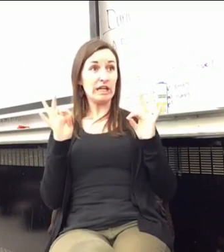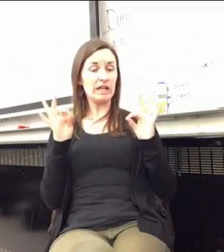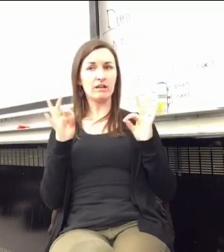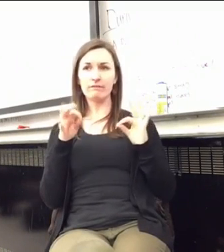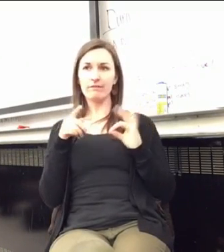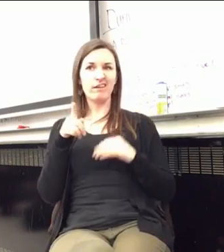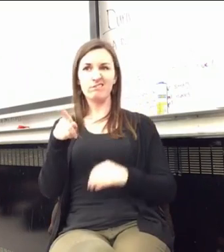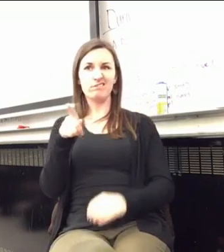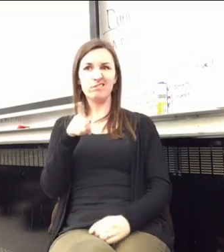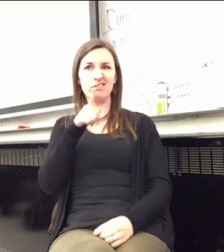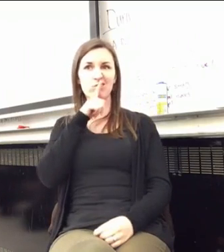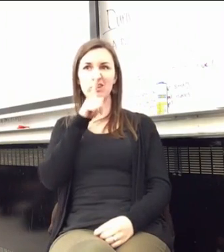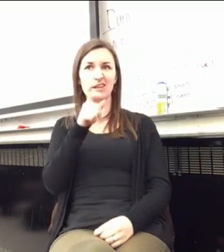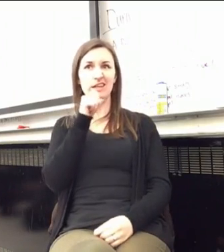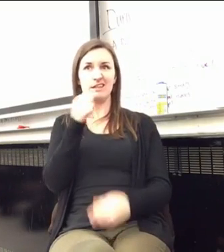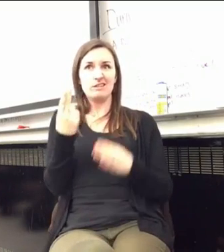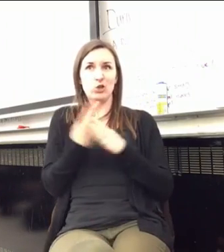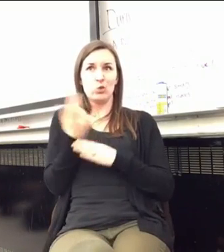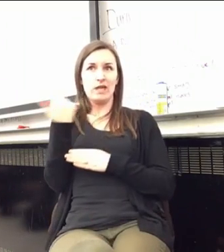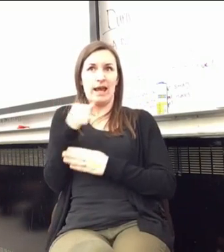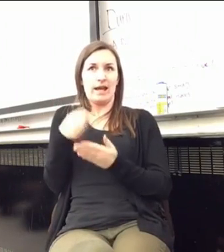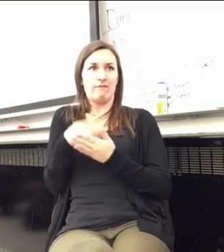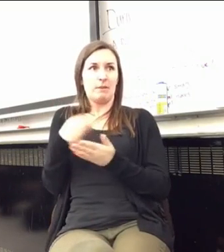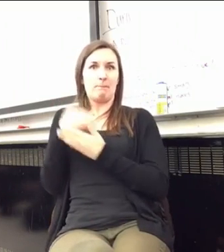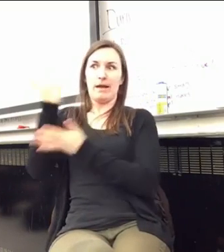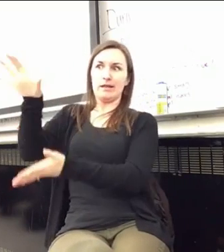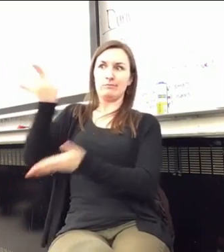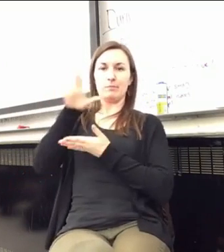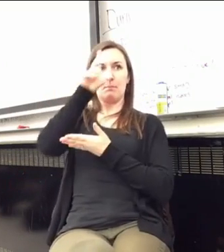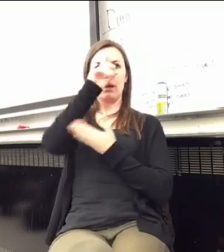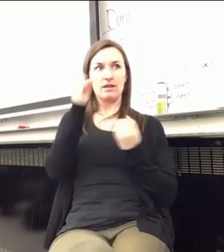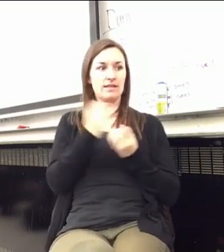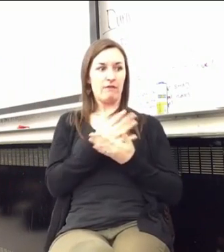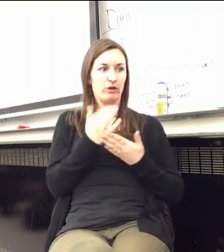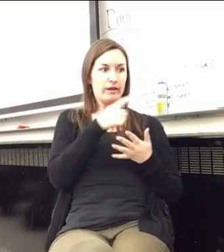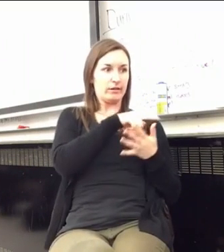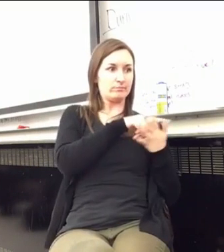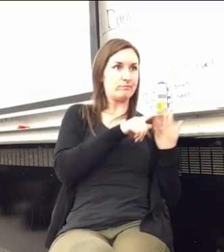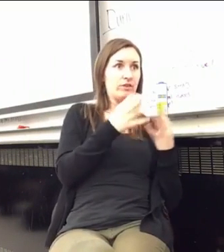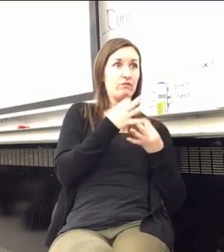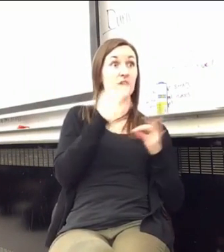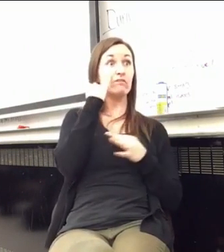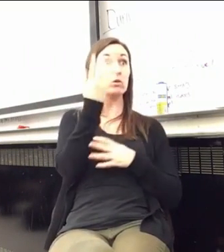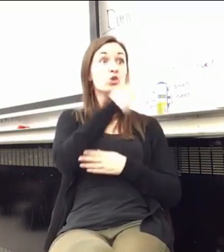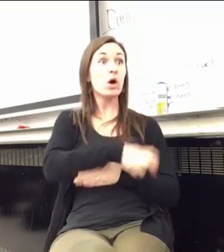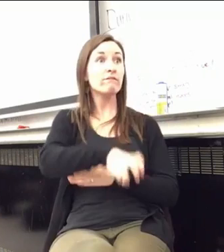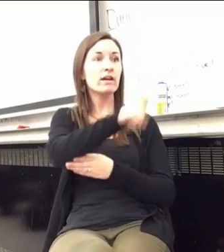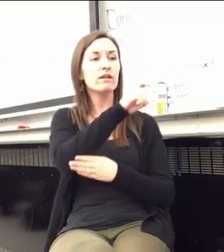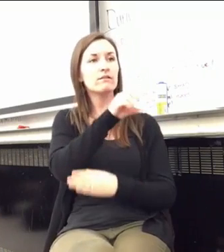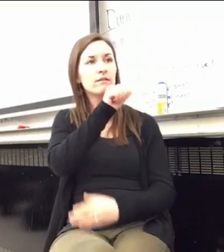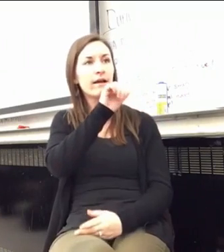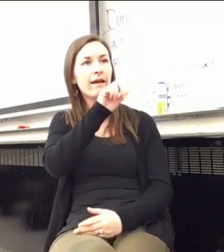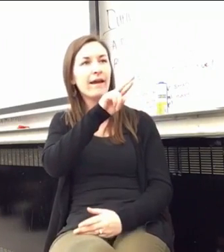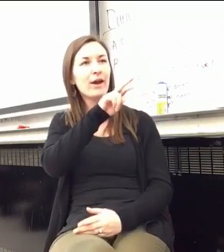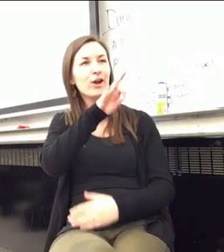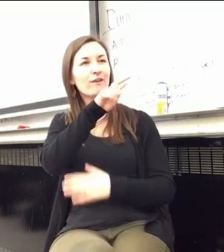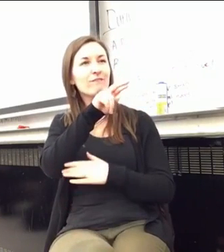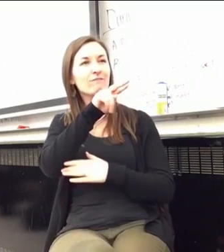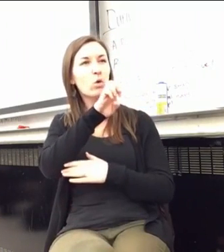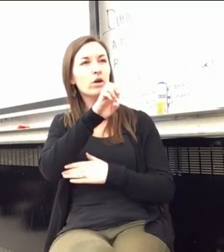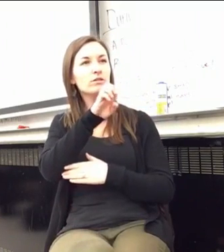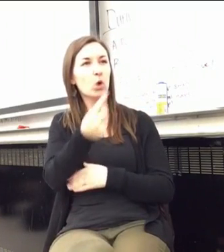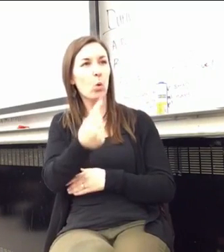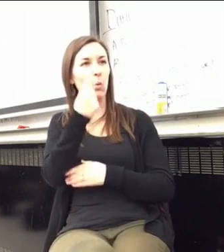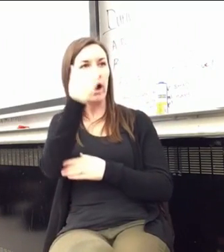doesn't hardly spend any of that money because he gets everything for free. Like if he wants to go on vacation, he gets Air Force One for free.